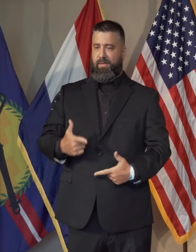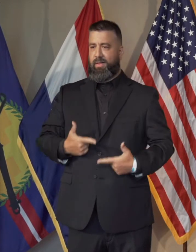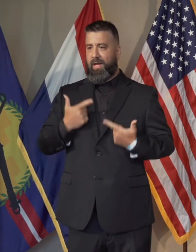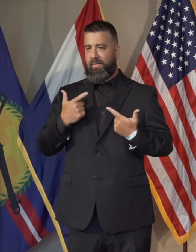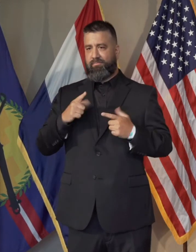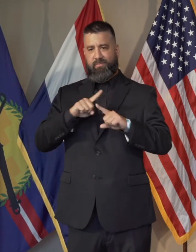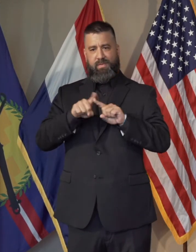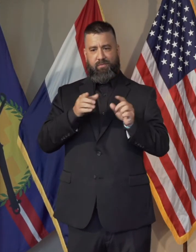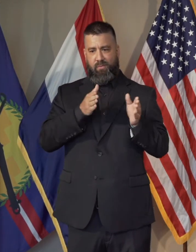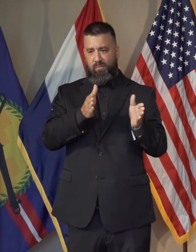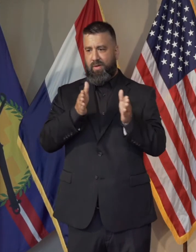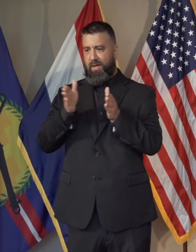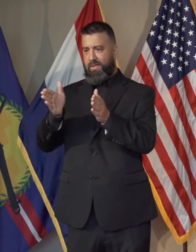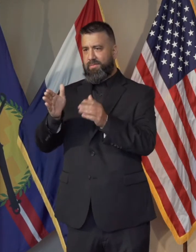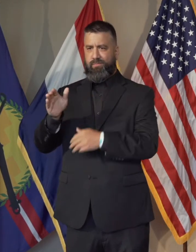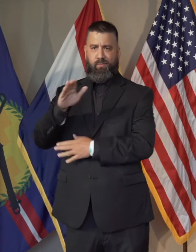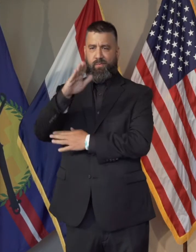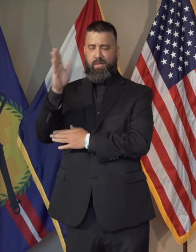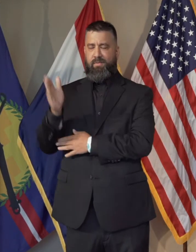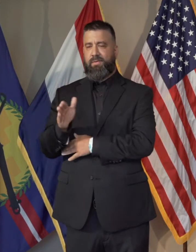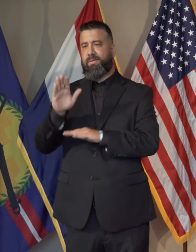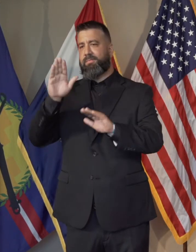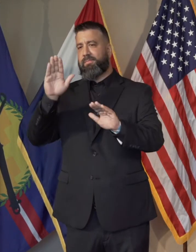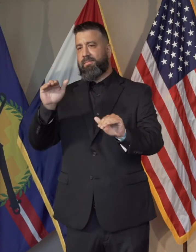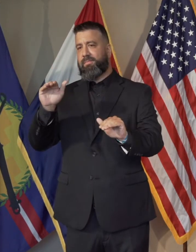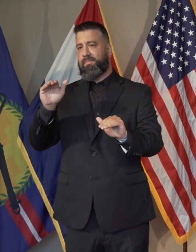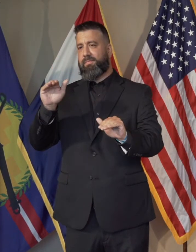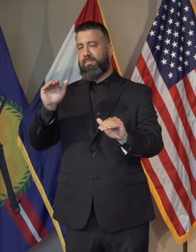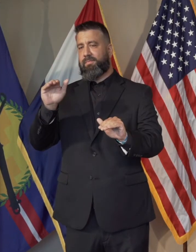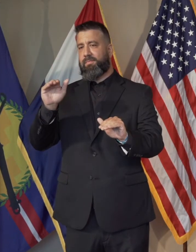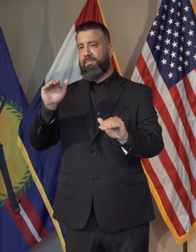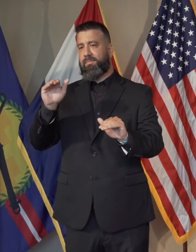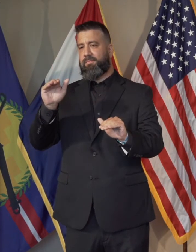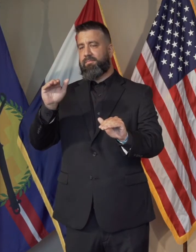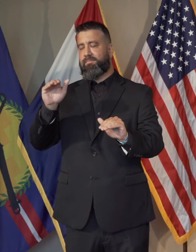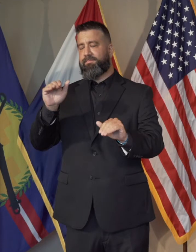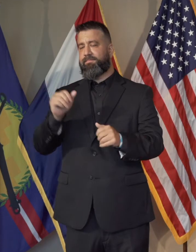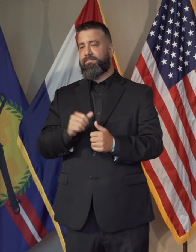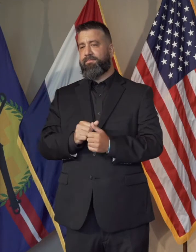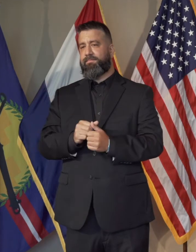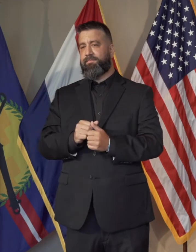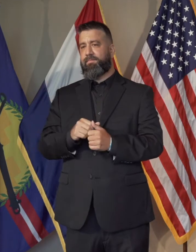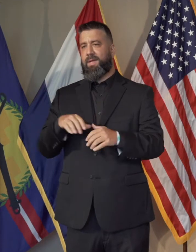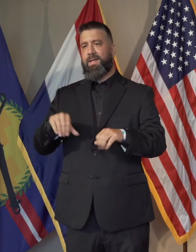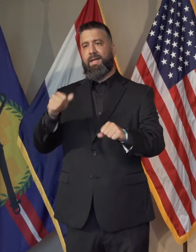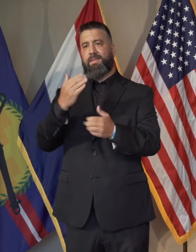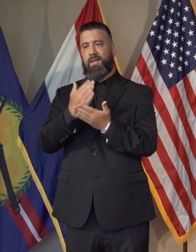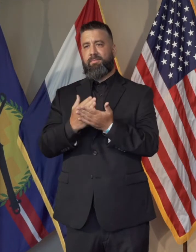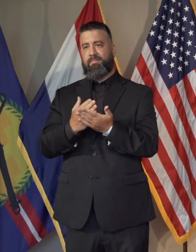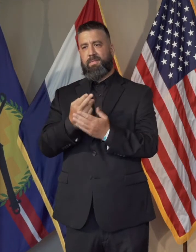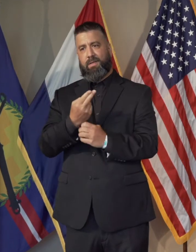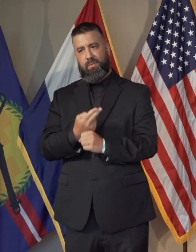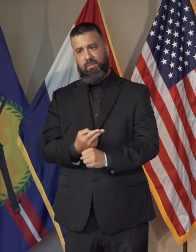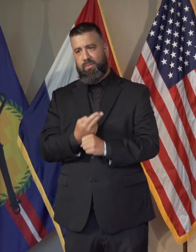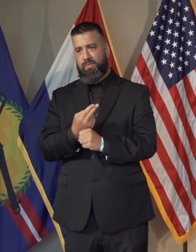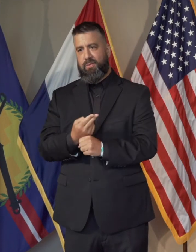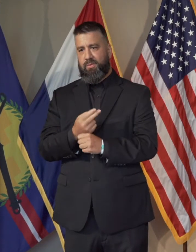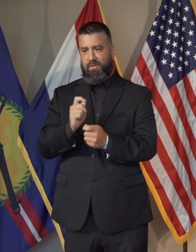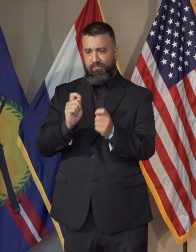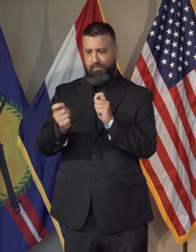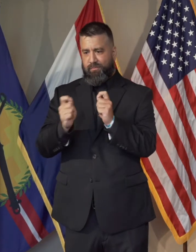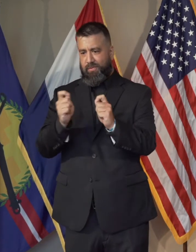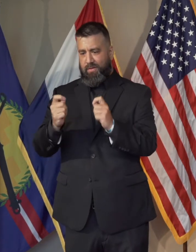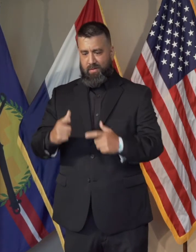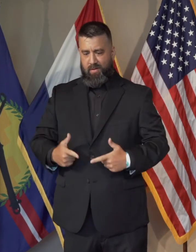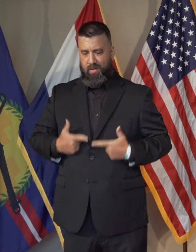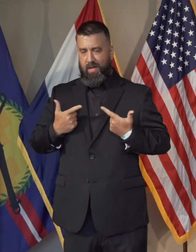in ways that we never expected, and it certainly takes some getting used to make an adjustment for what we have to do in our